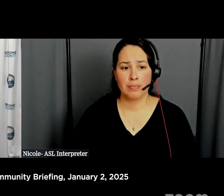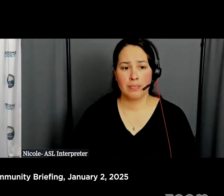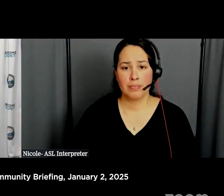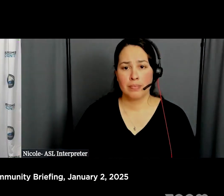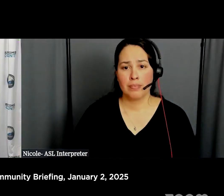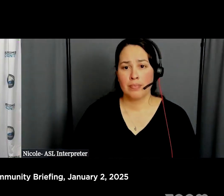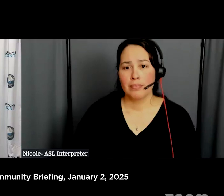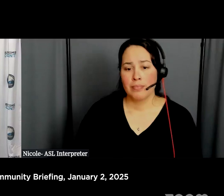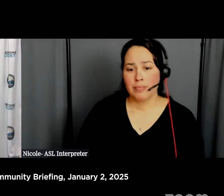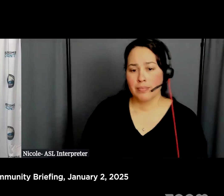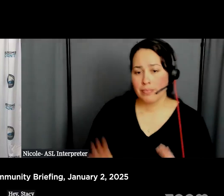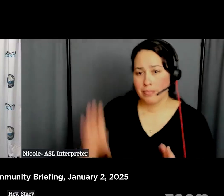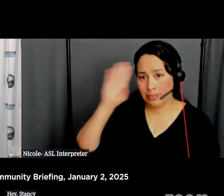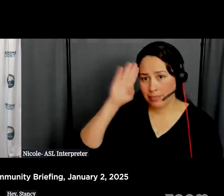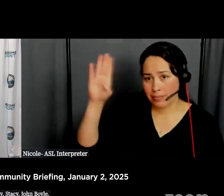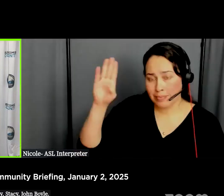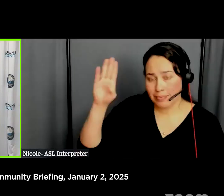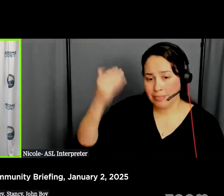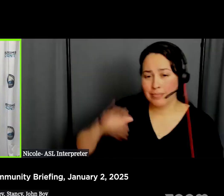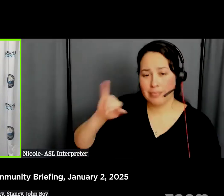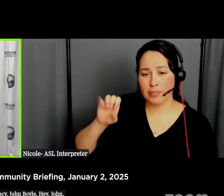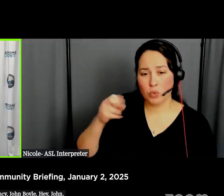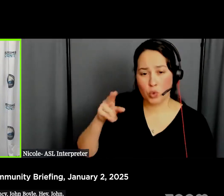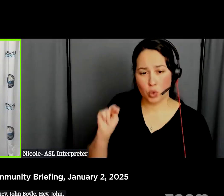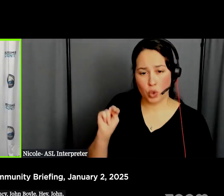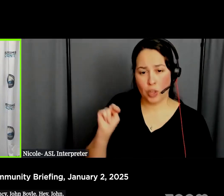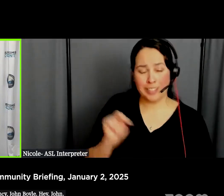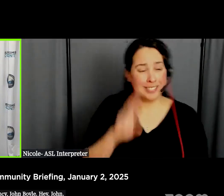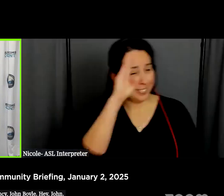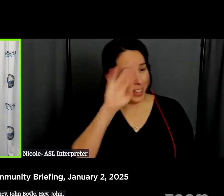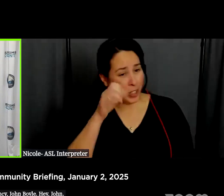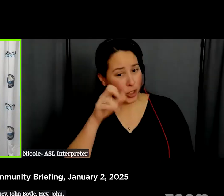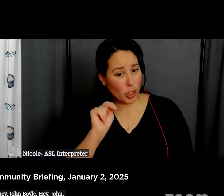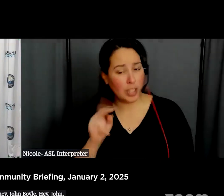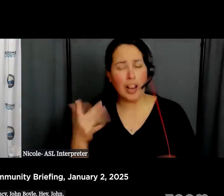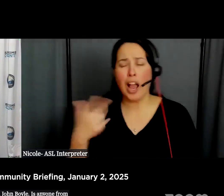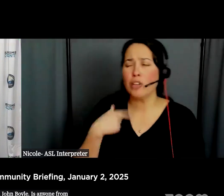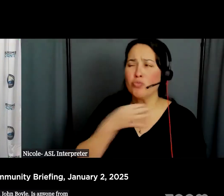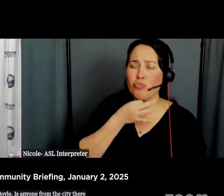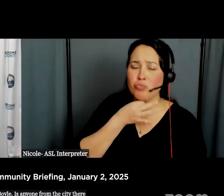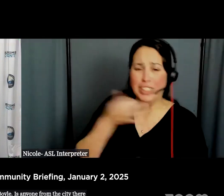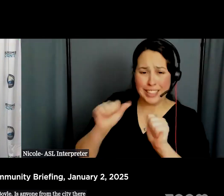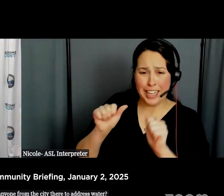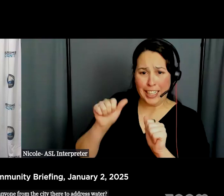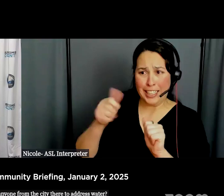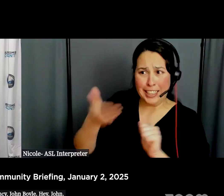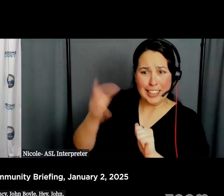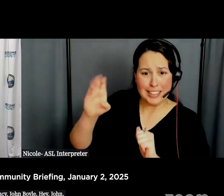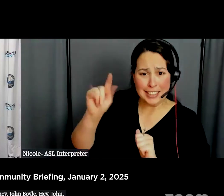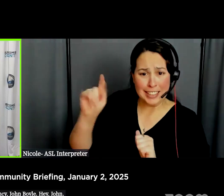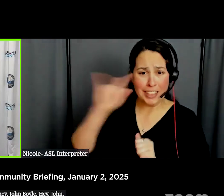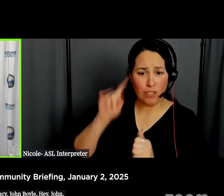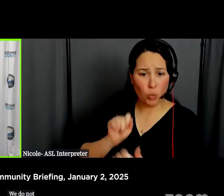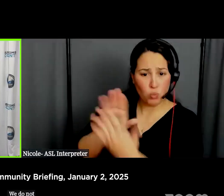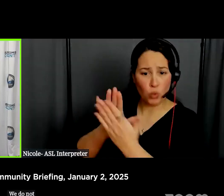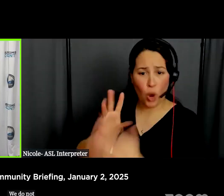Hey, Stacy, John Boyle. Hey, John. Is anyone from the city there to address water? We do not have the